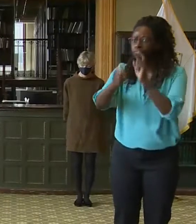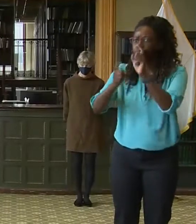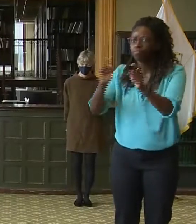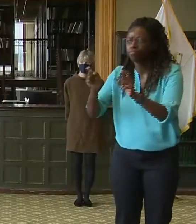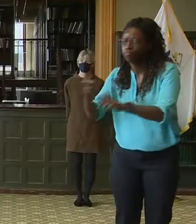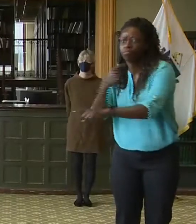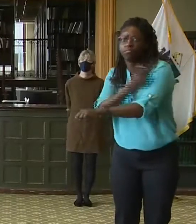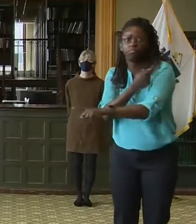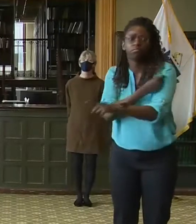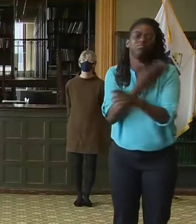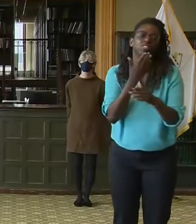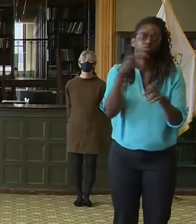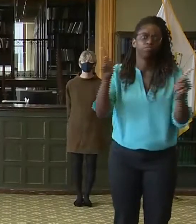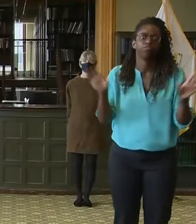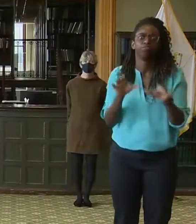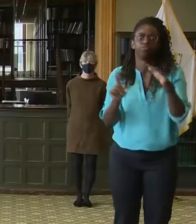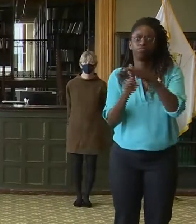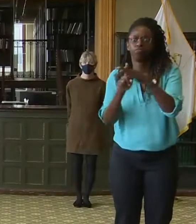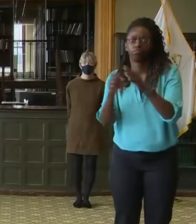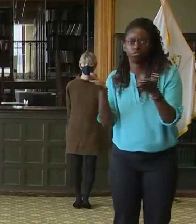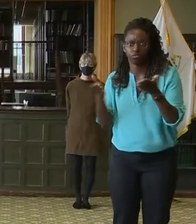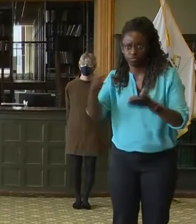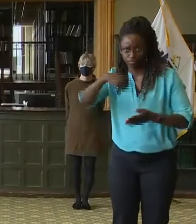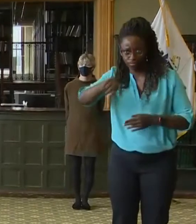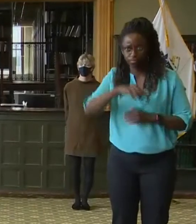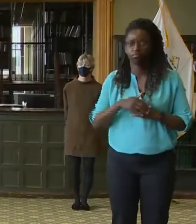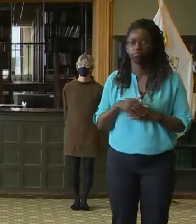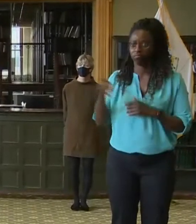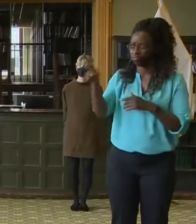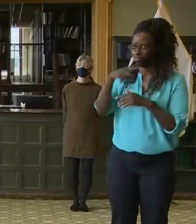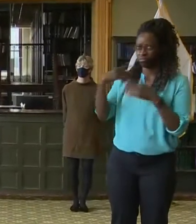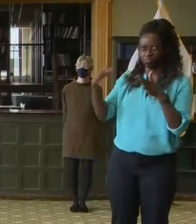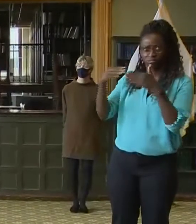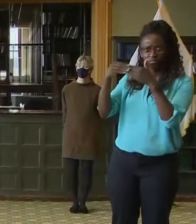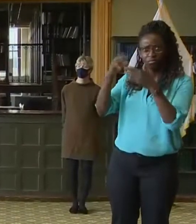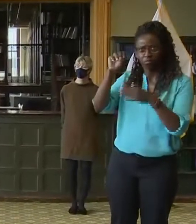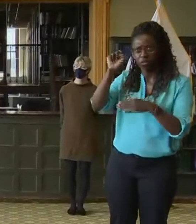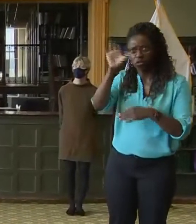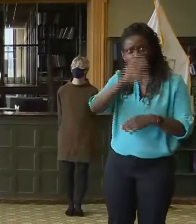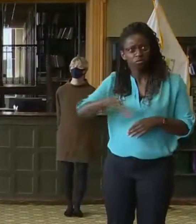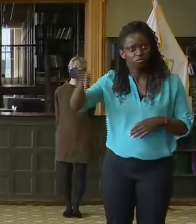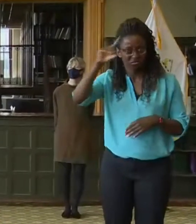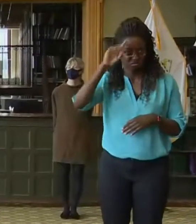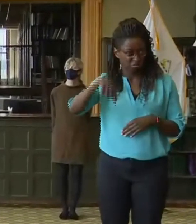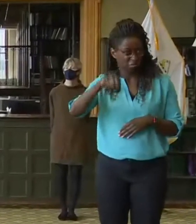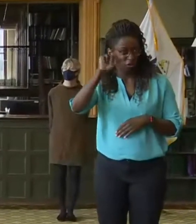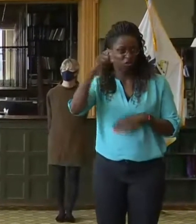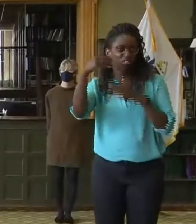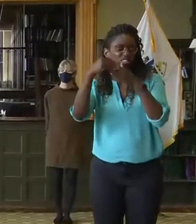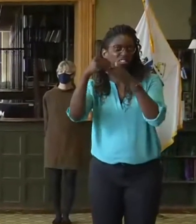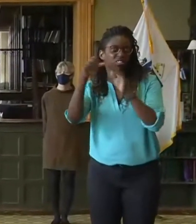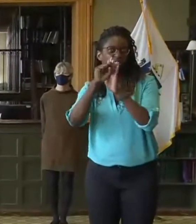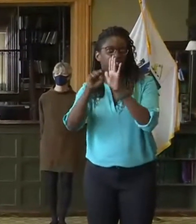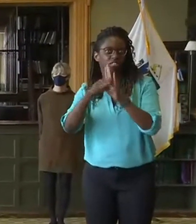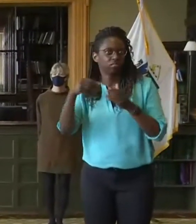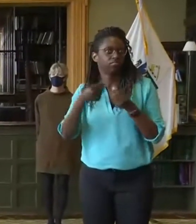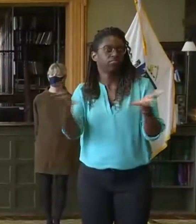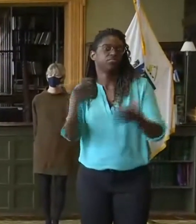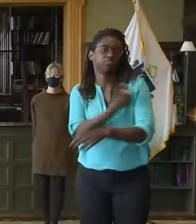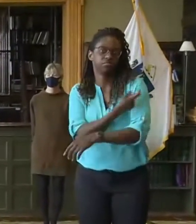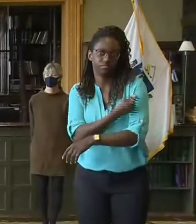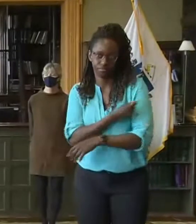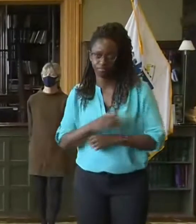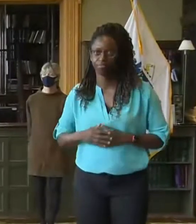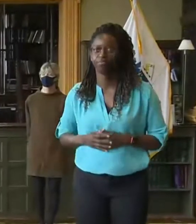in its vaccination effort. At this point in time, 78% of all adult residents now have had at least one